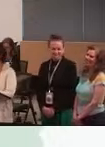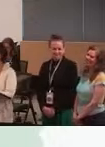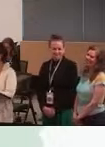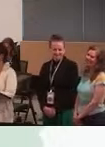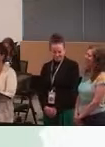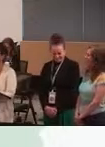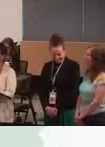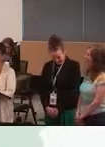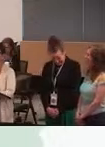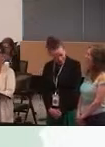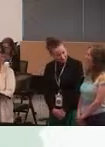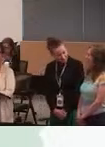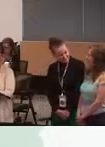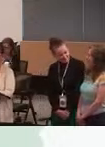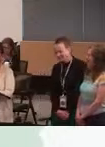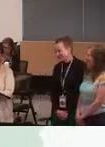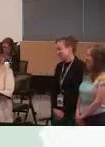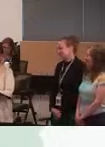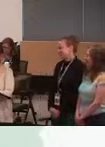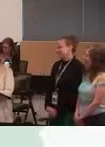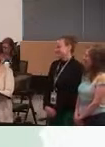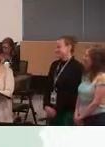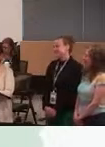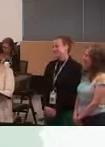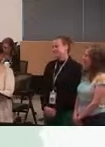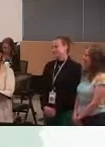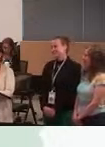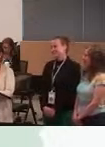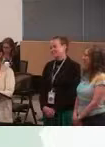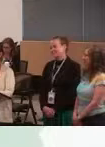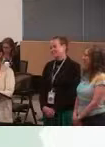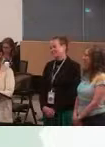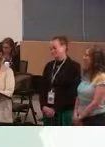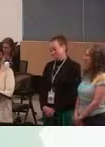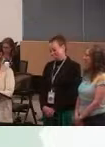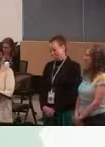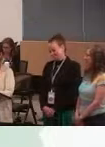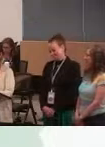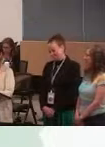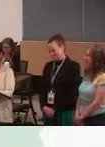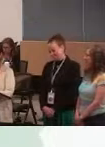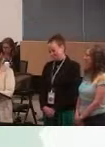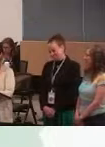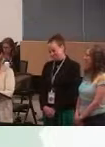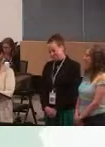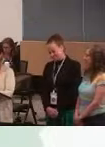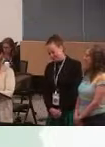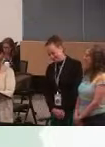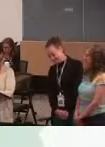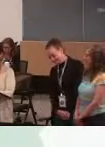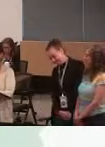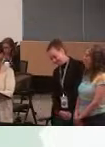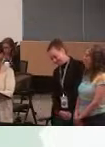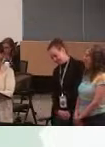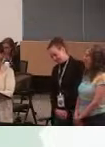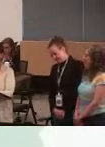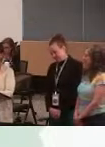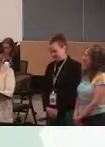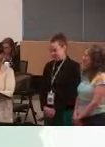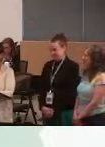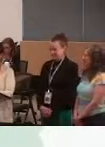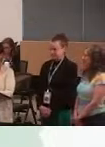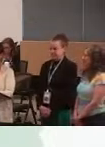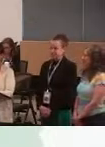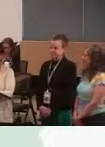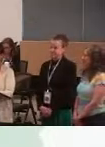I mean, I think I can speak for every single person on our team. It is important to us to create a safe space where these students know that there